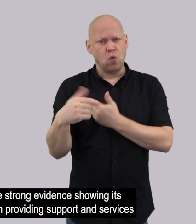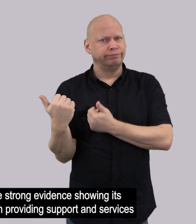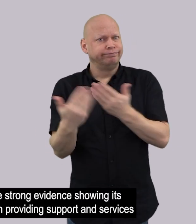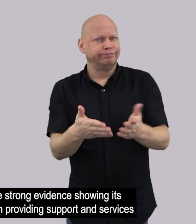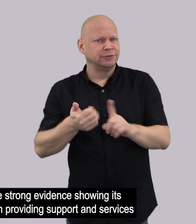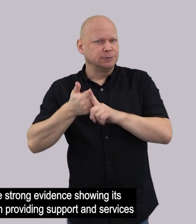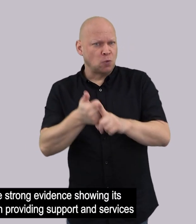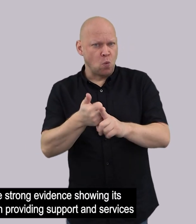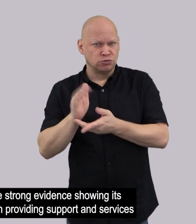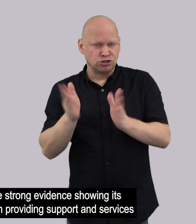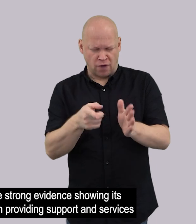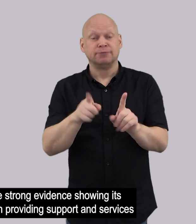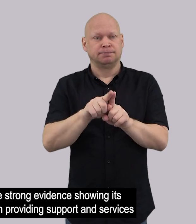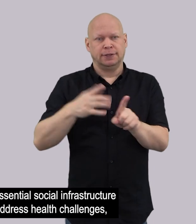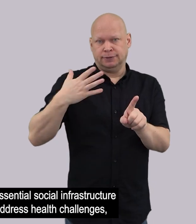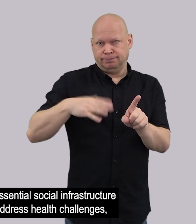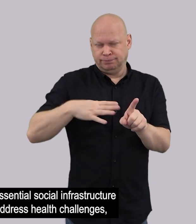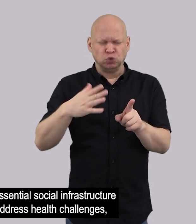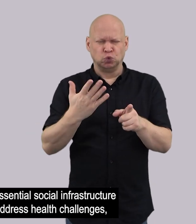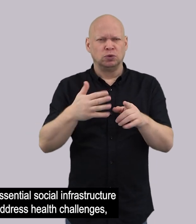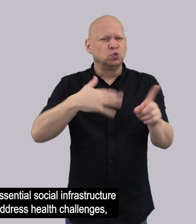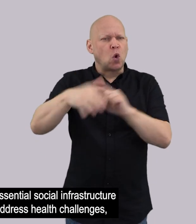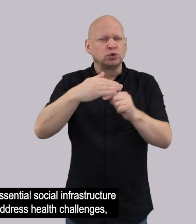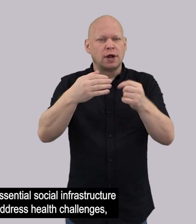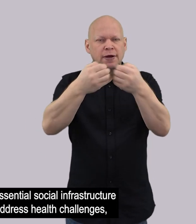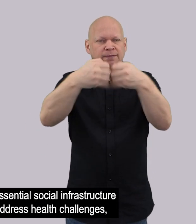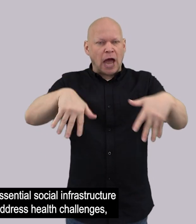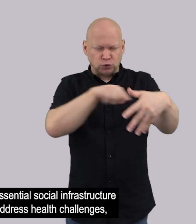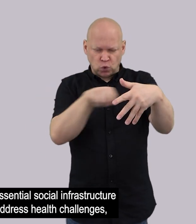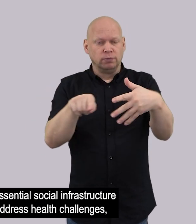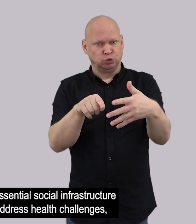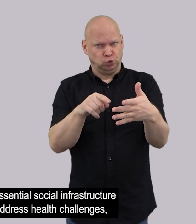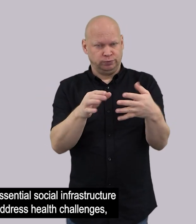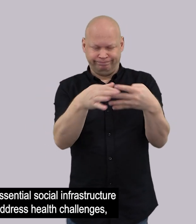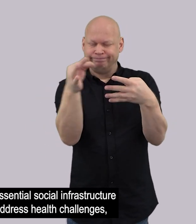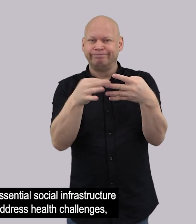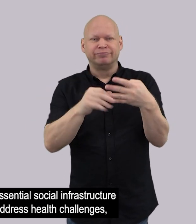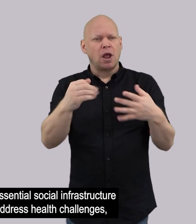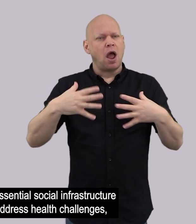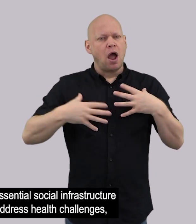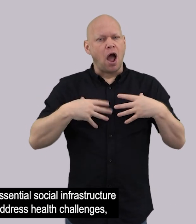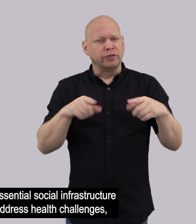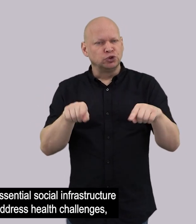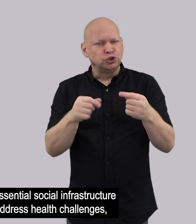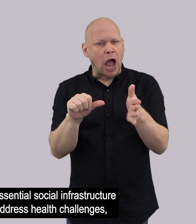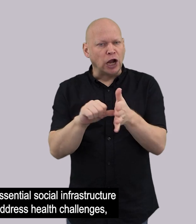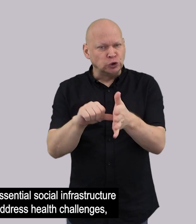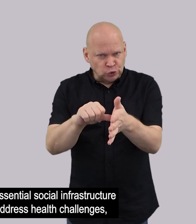Despite strong evidence showing its vital role in providing support and services and essential social infrastructure to address health challenges, the